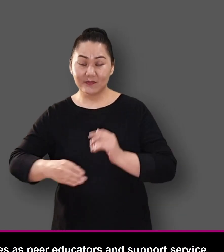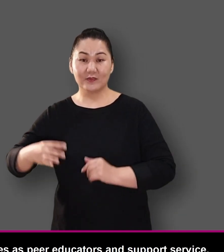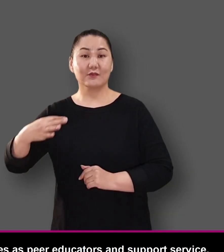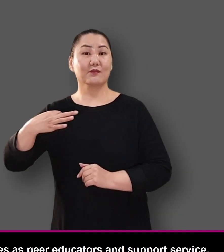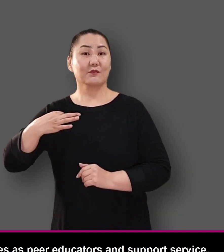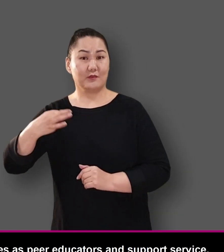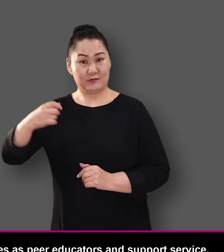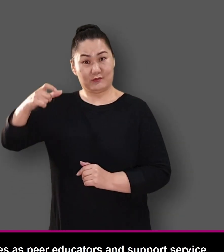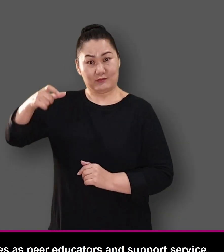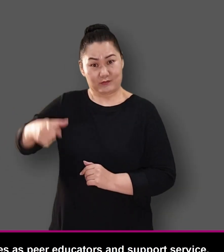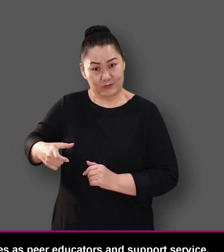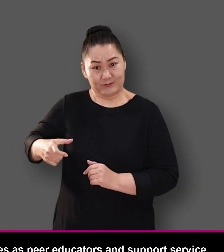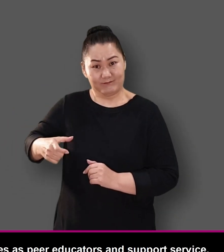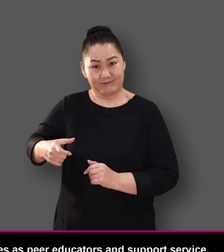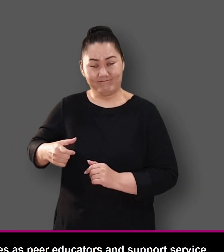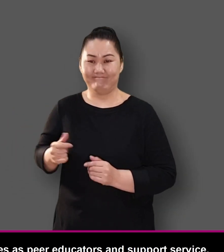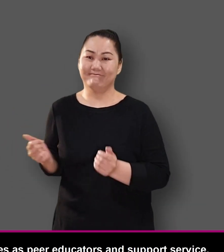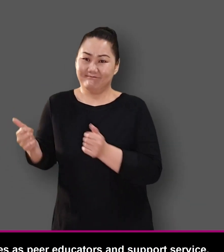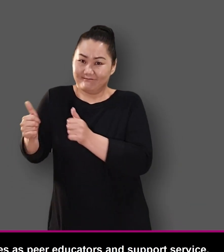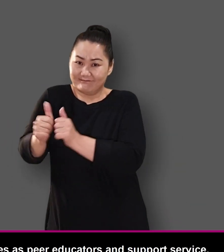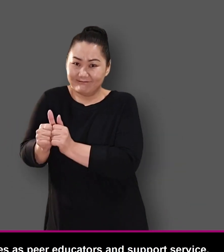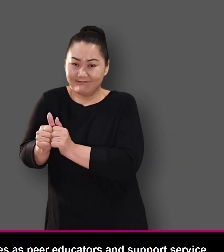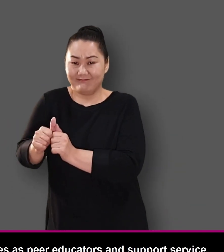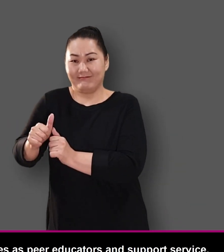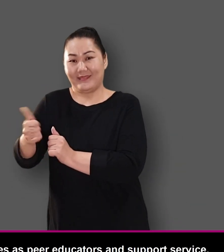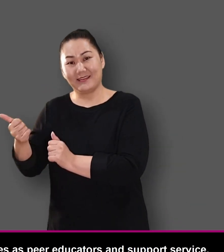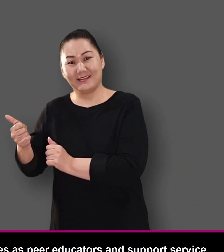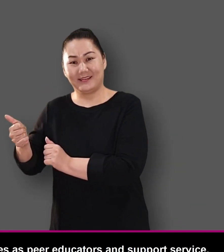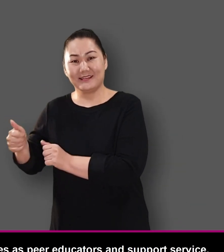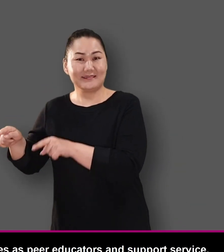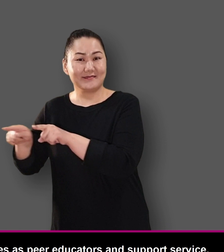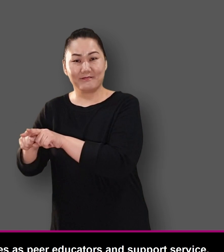Engaging volunteers with disabilities, as peer educators, and support